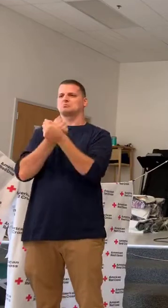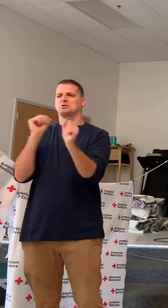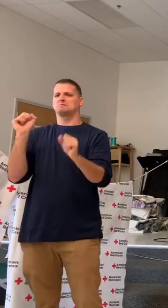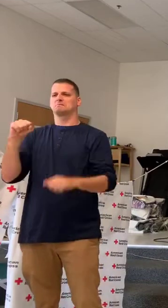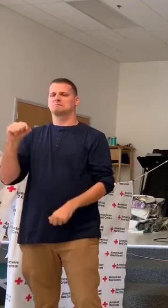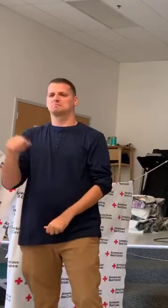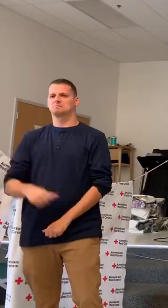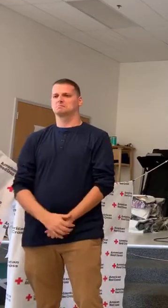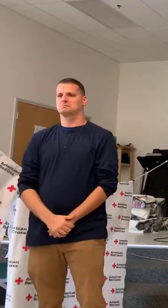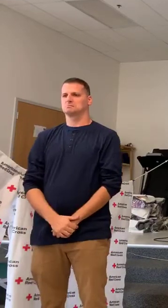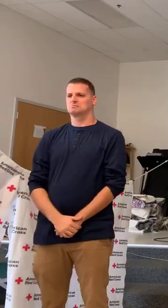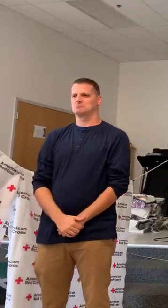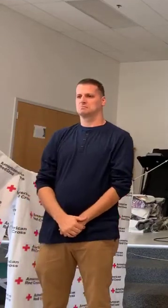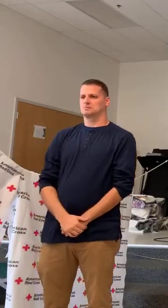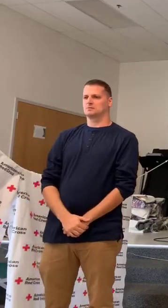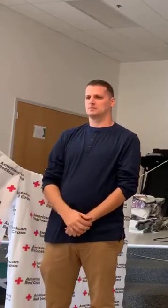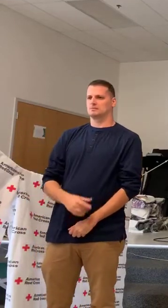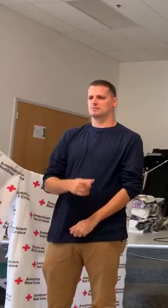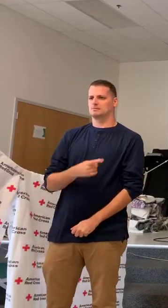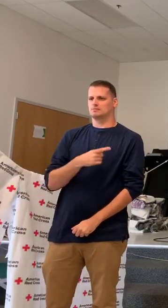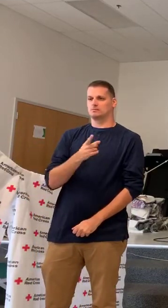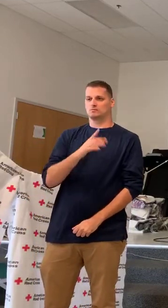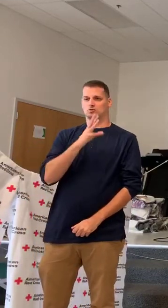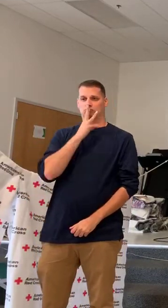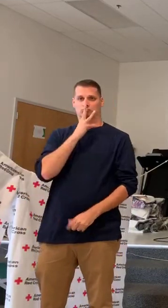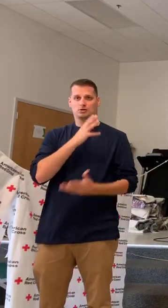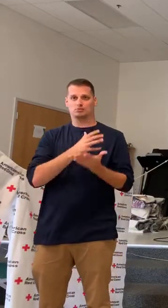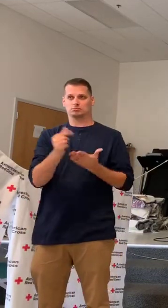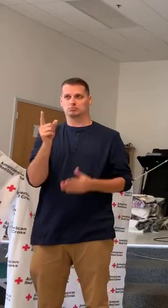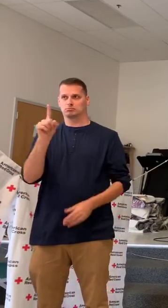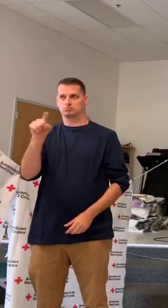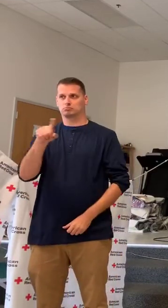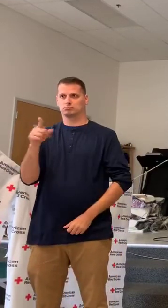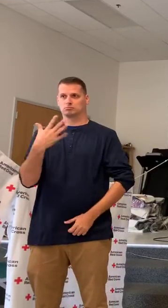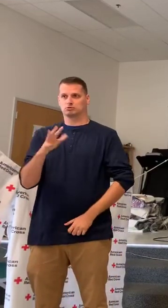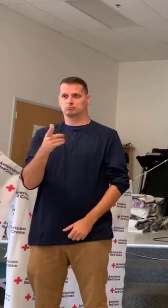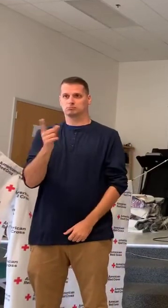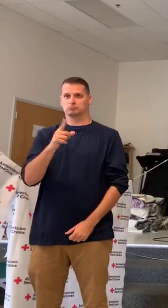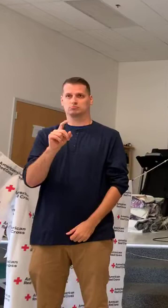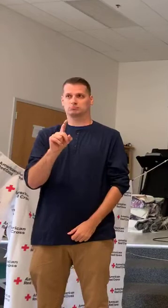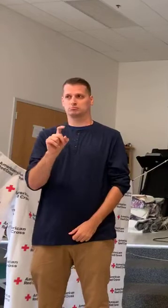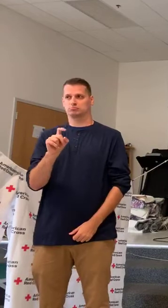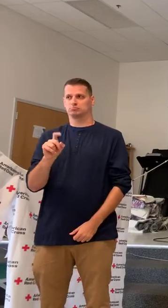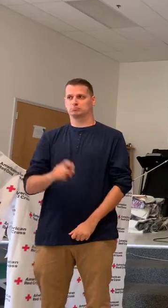Have any locals run out of water yet? What about the water?